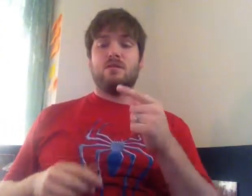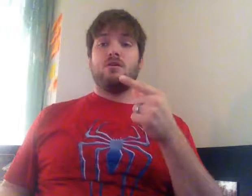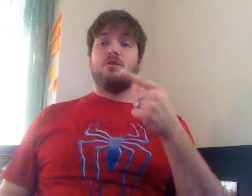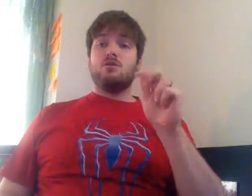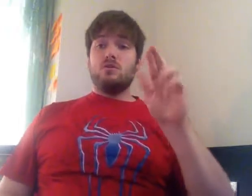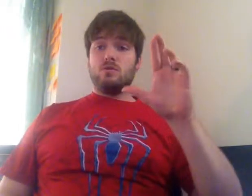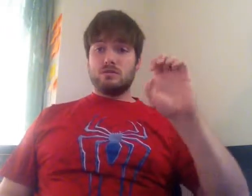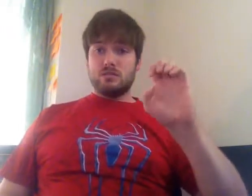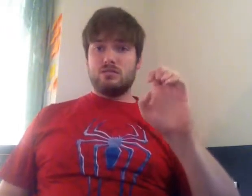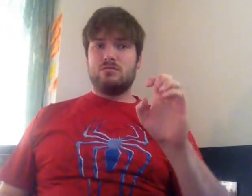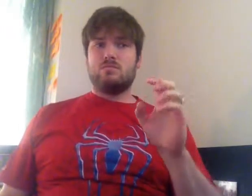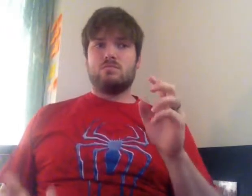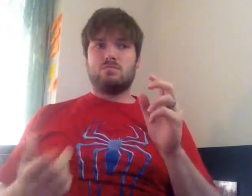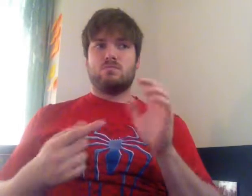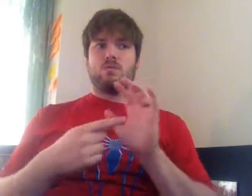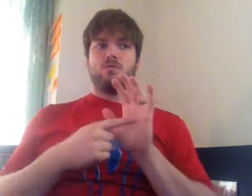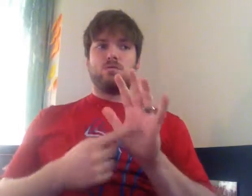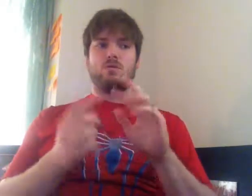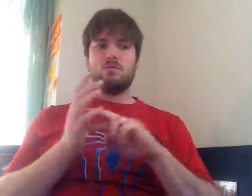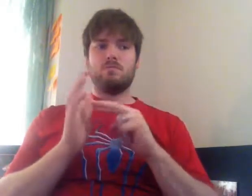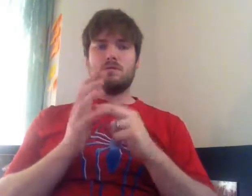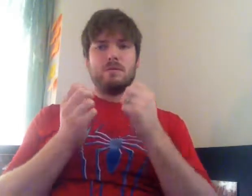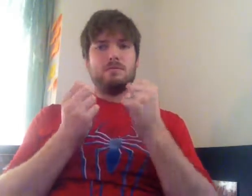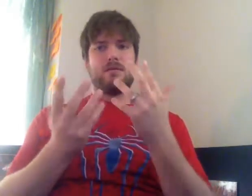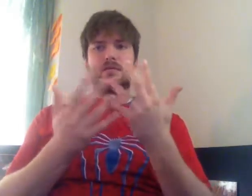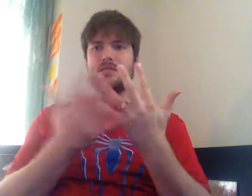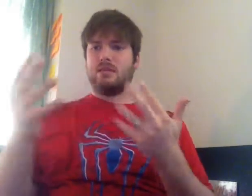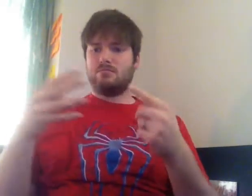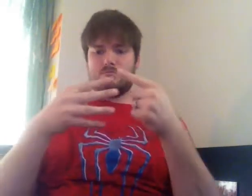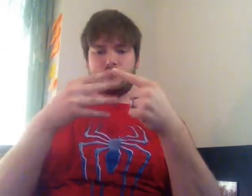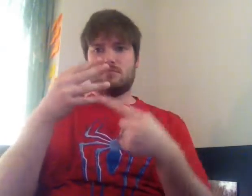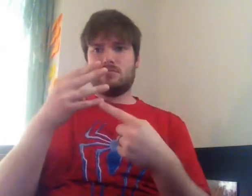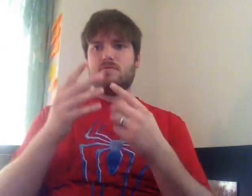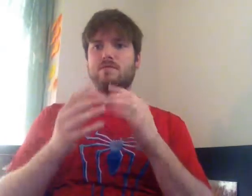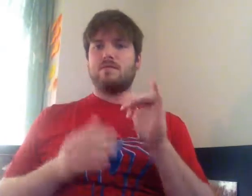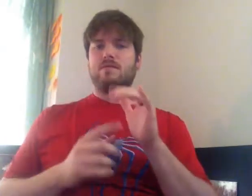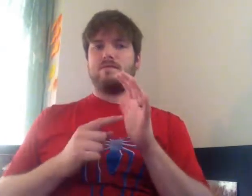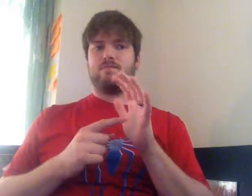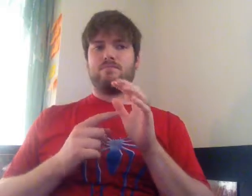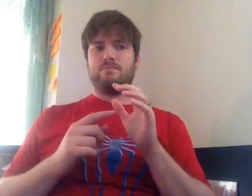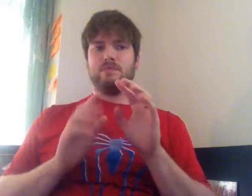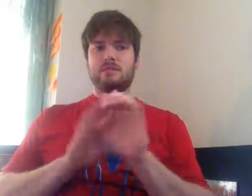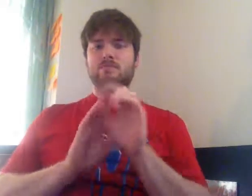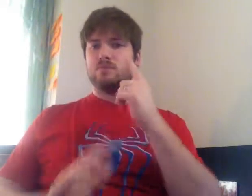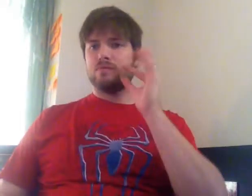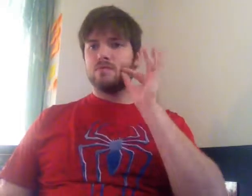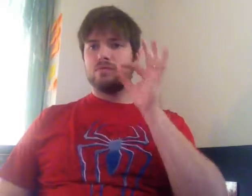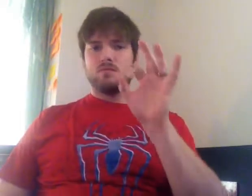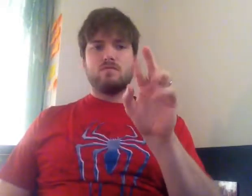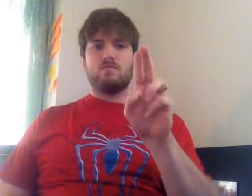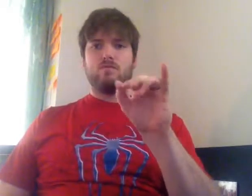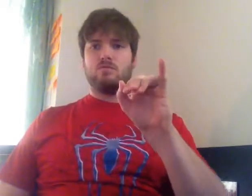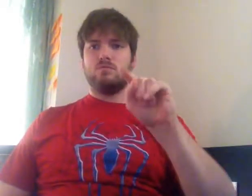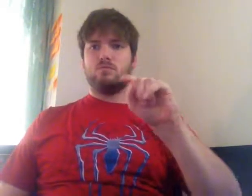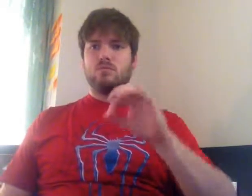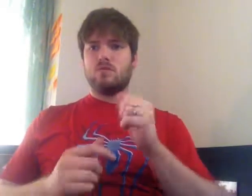Well, our eyes rising water flowing like a river. This is in